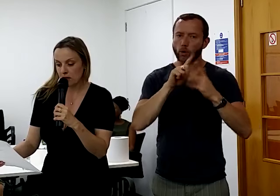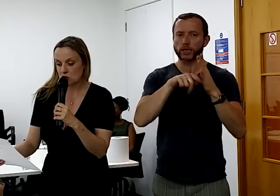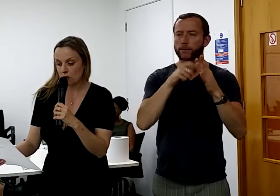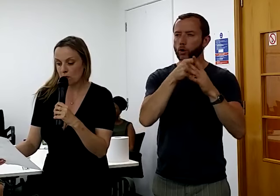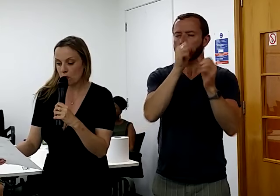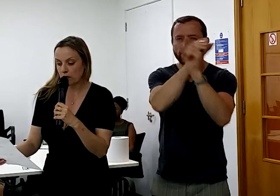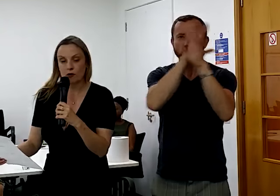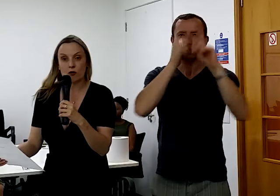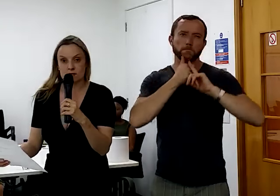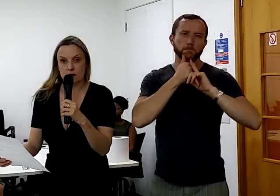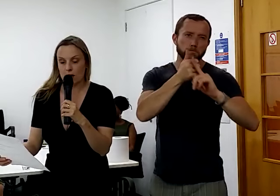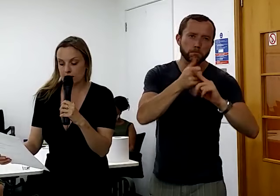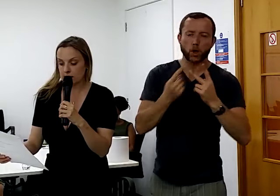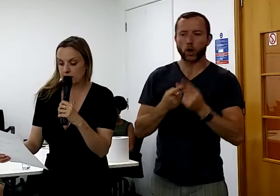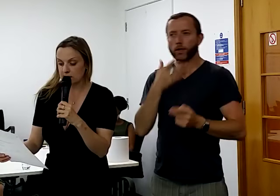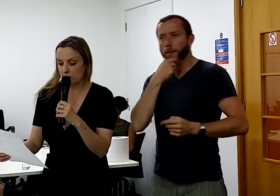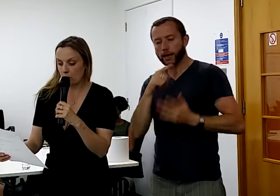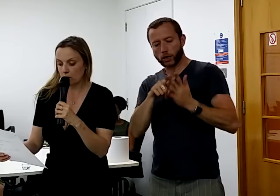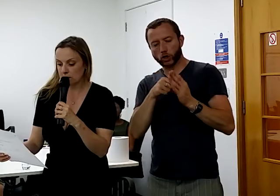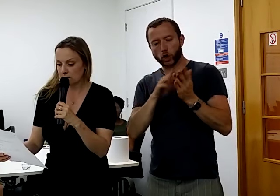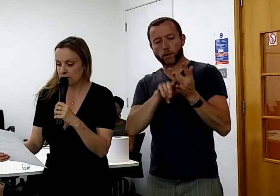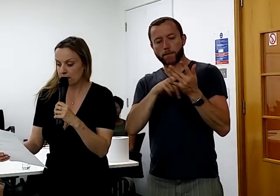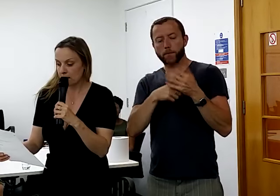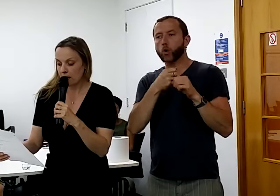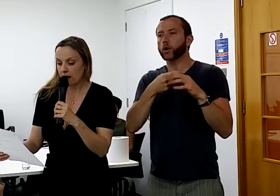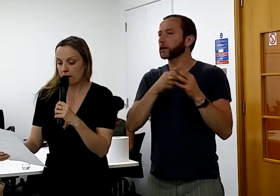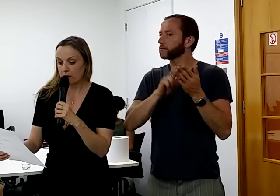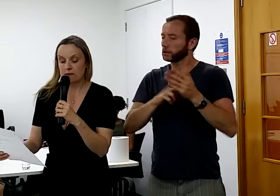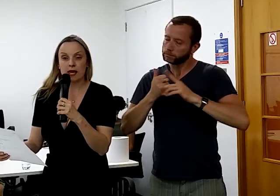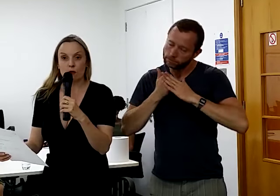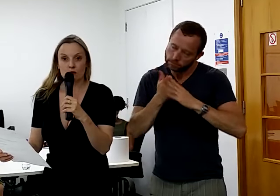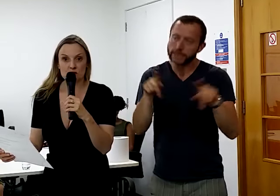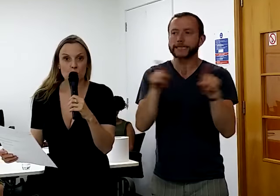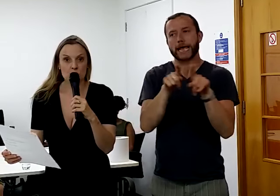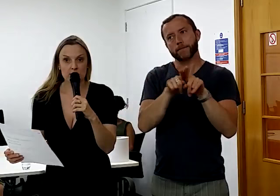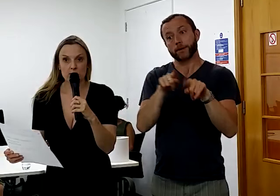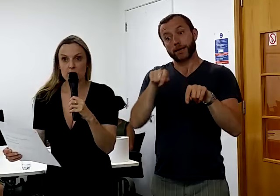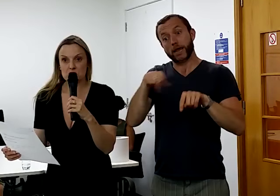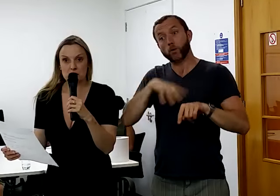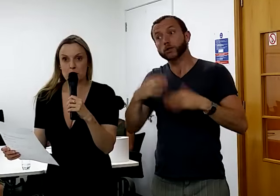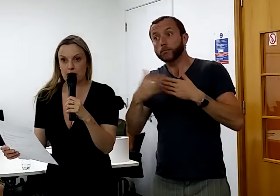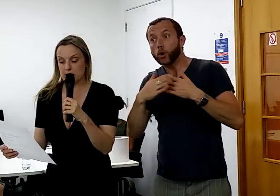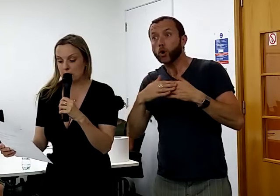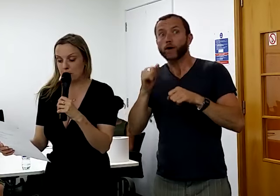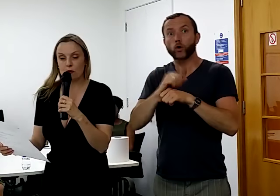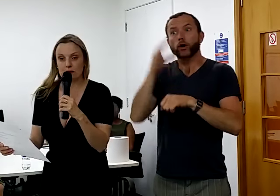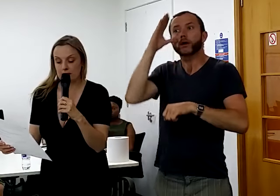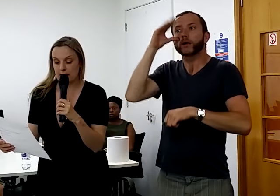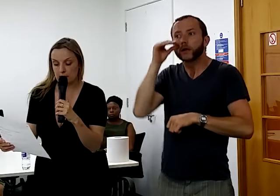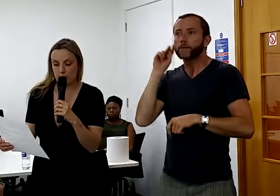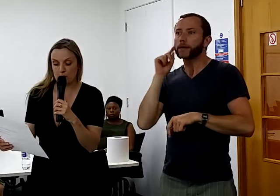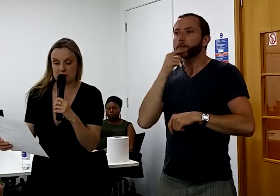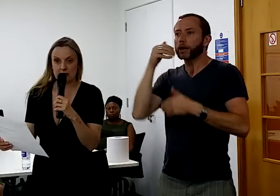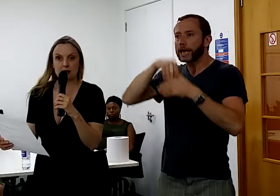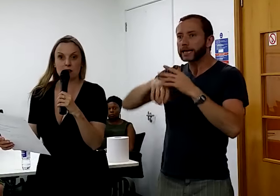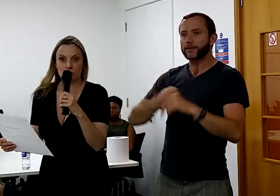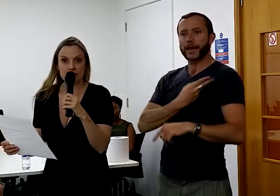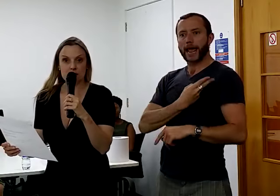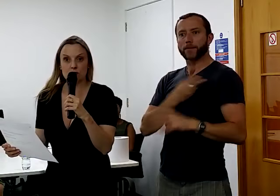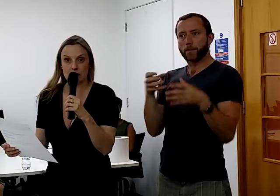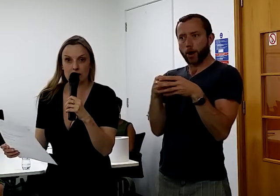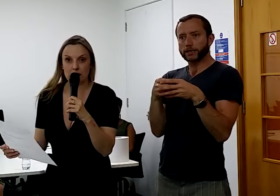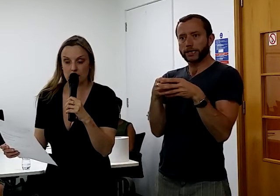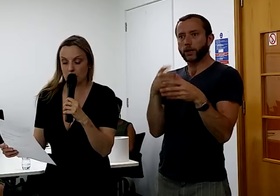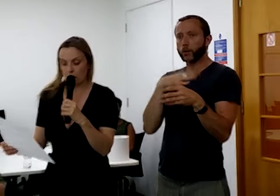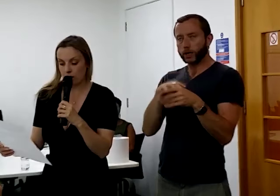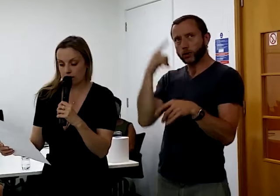country. John Morgan also adds his support. He wants more done for visually impaired people within the Labour Party, and I think